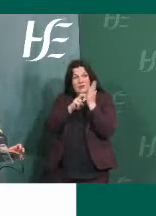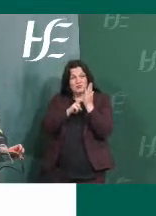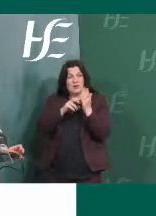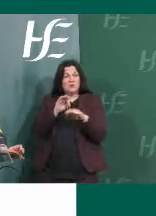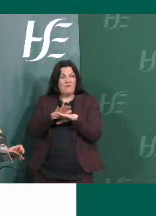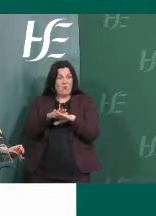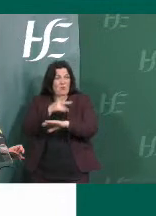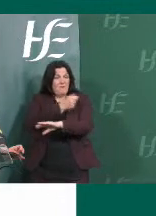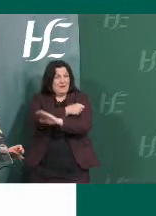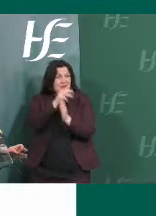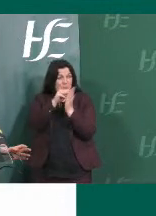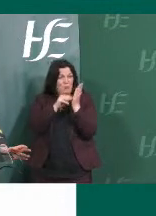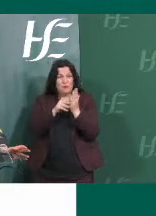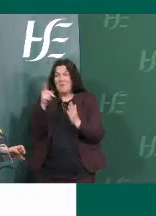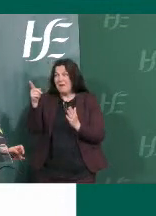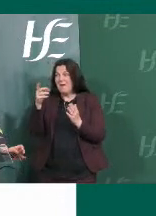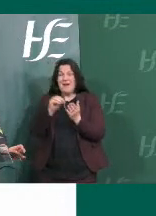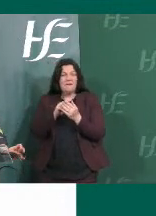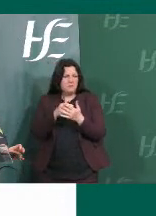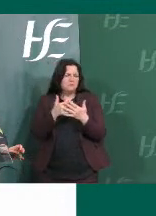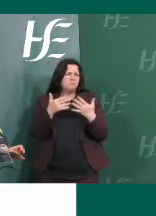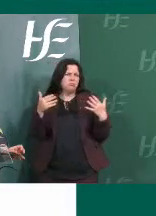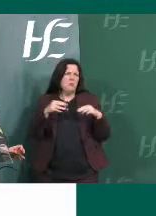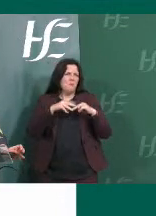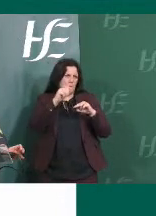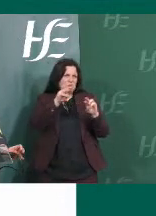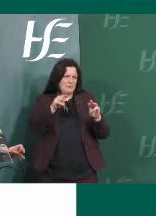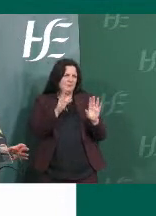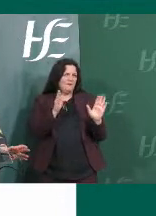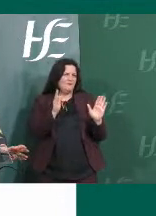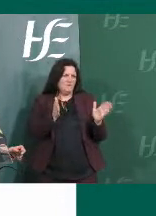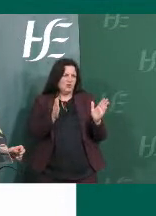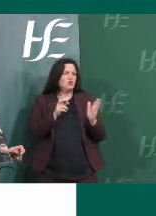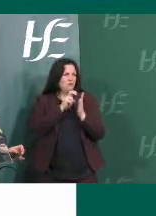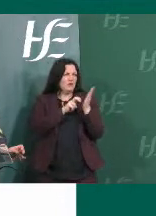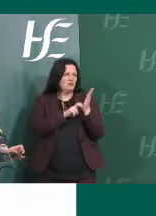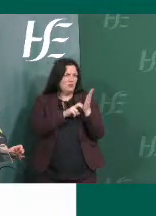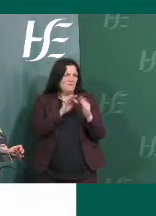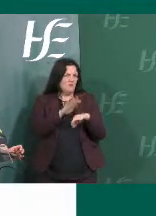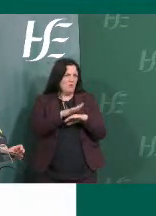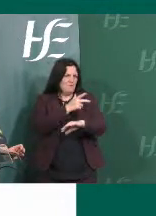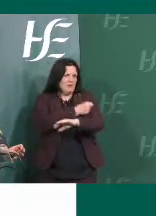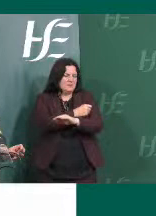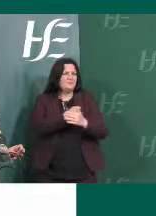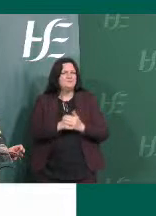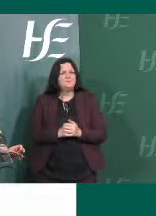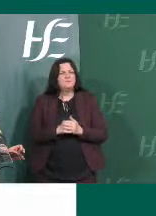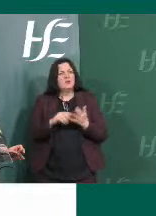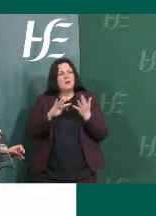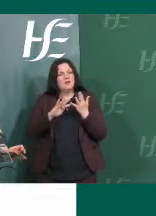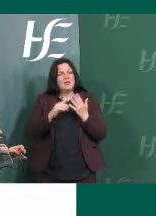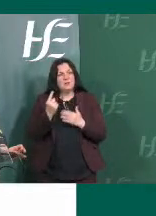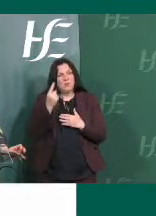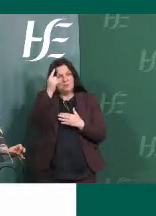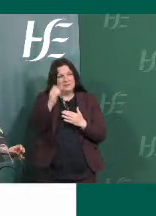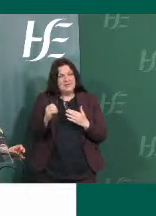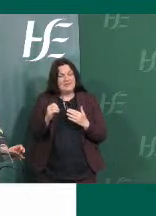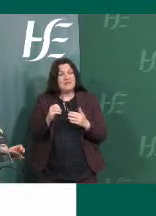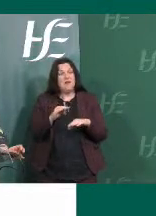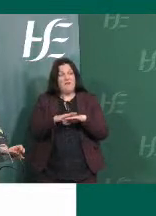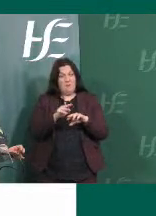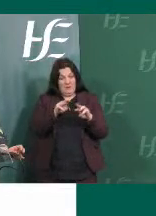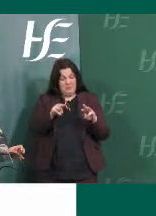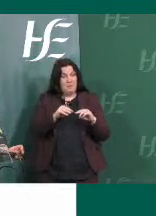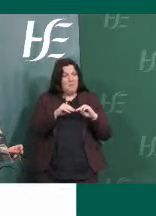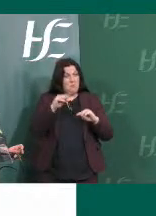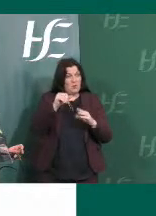the vaccine programme, the vast majority of the population have registered for vaccine. So 91% of people 16 years and